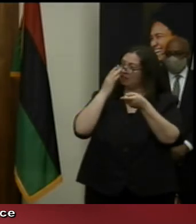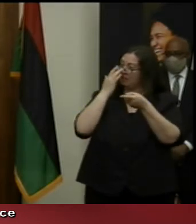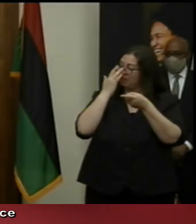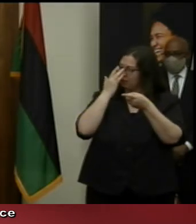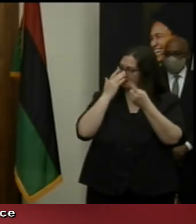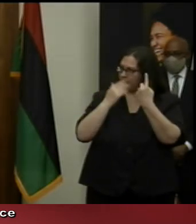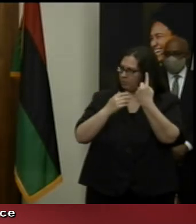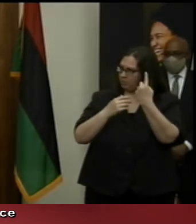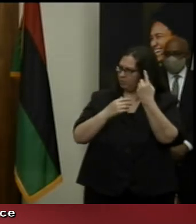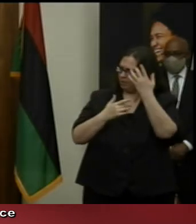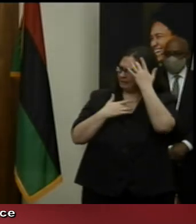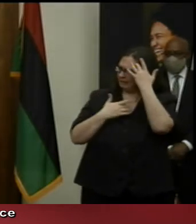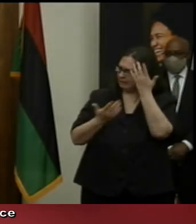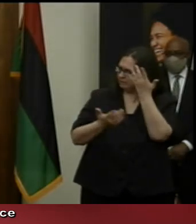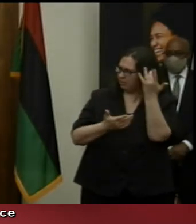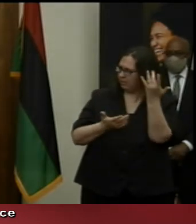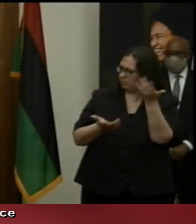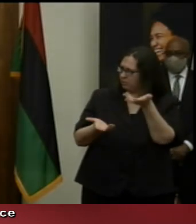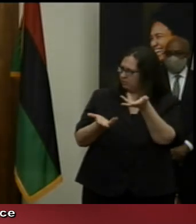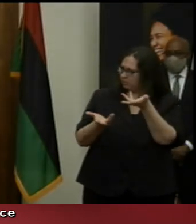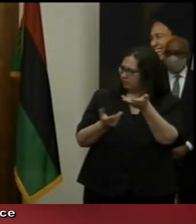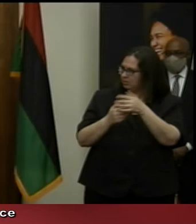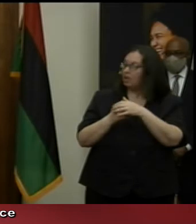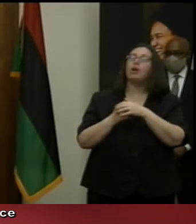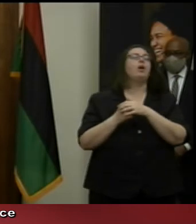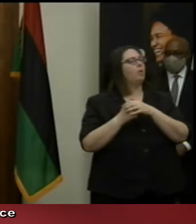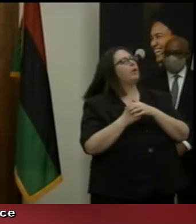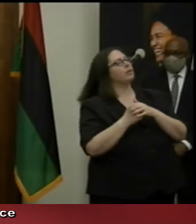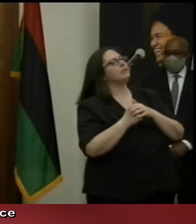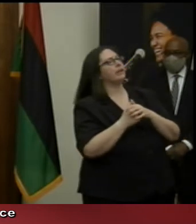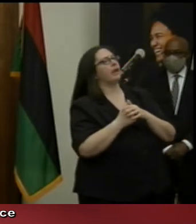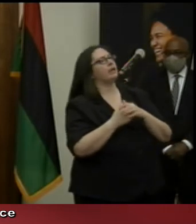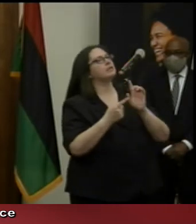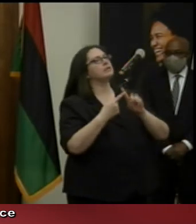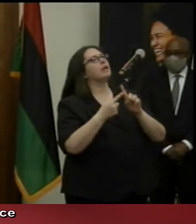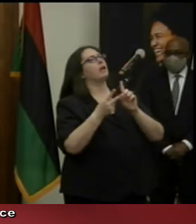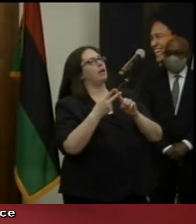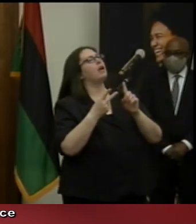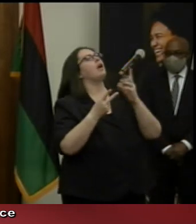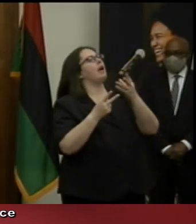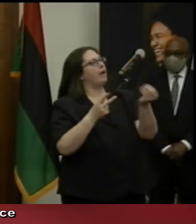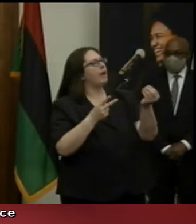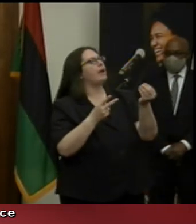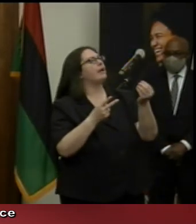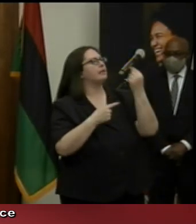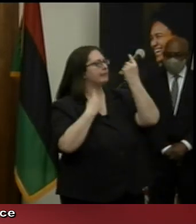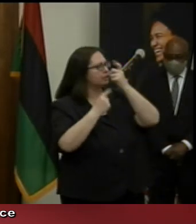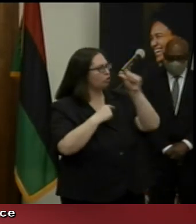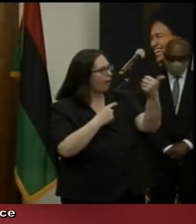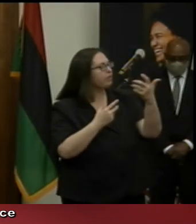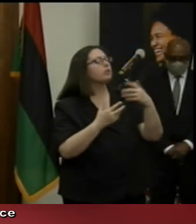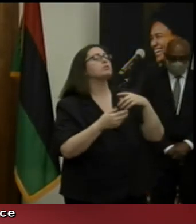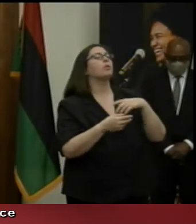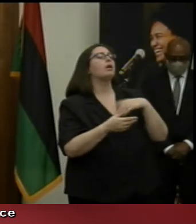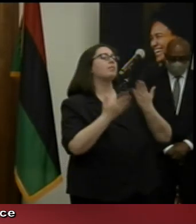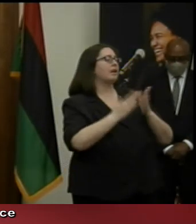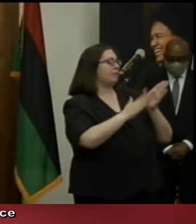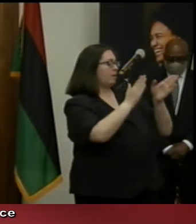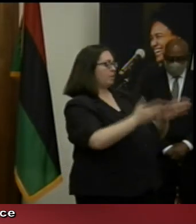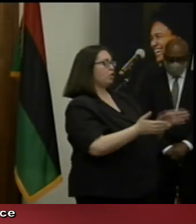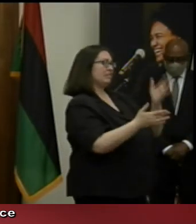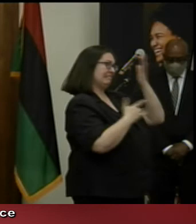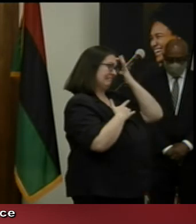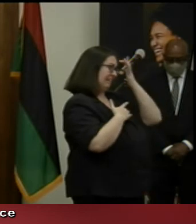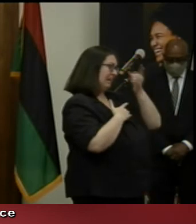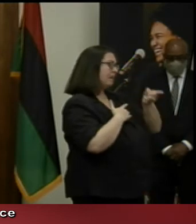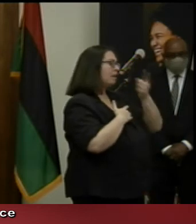know? Well, at this point in time, but there are also other factors that we have to take into consideration. So individuals may have underlying medical conditions, et